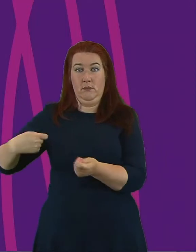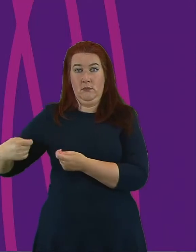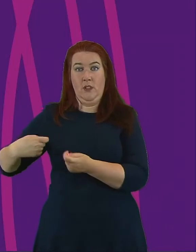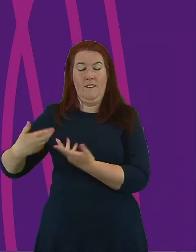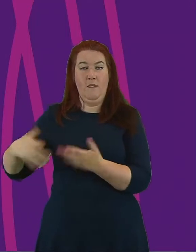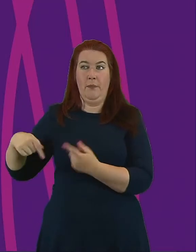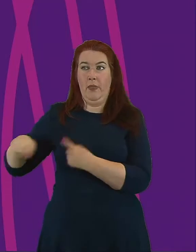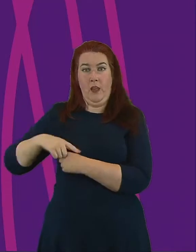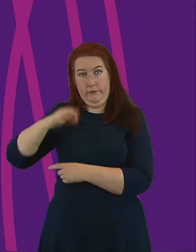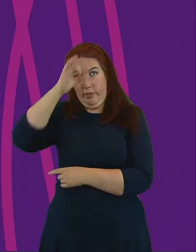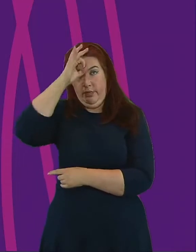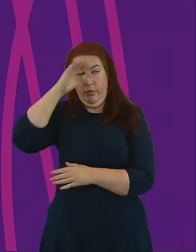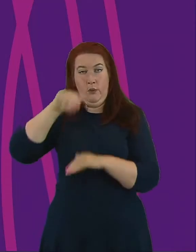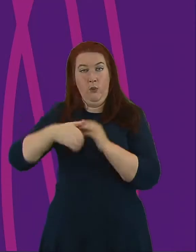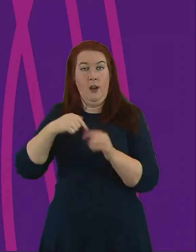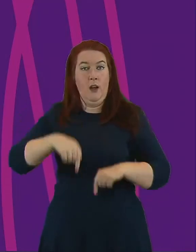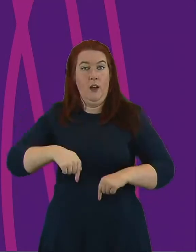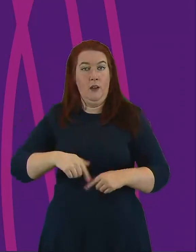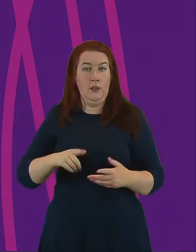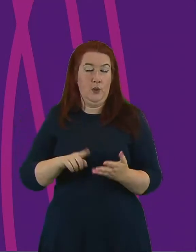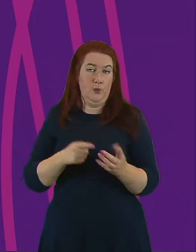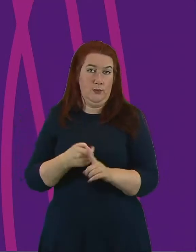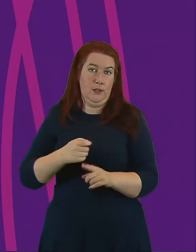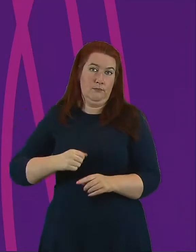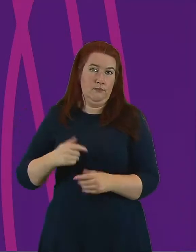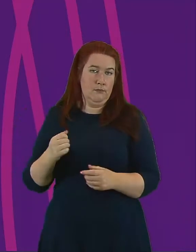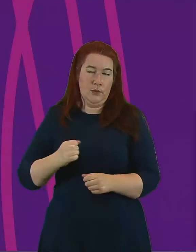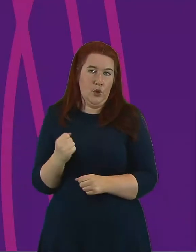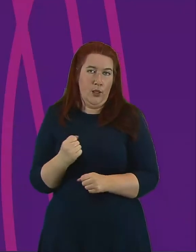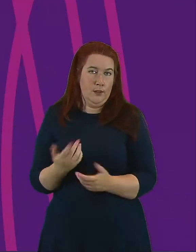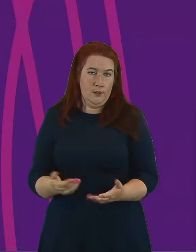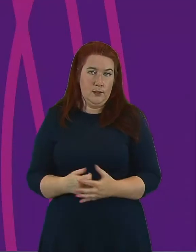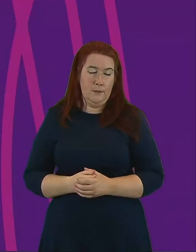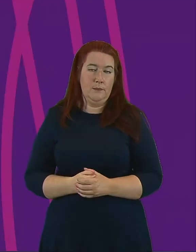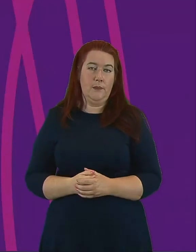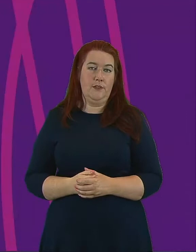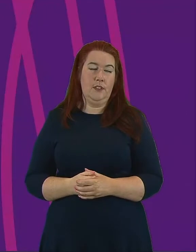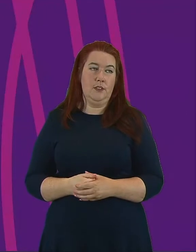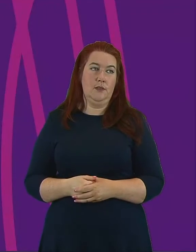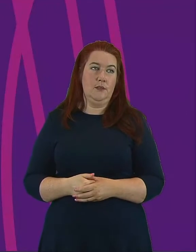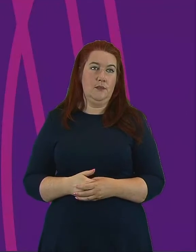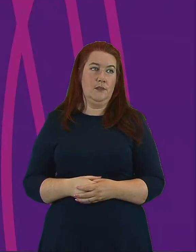people who know nothing about it. Alexander Burnett, followed by Gordon MacDonald, please.